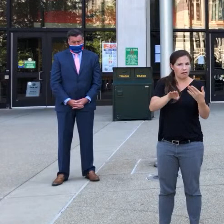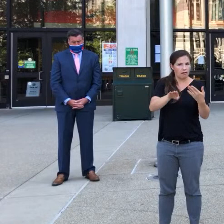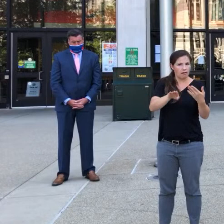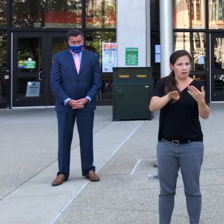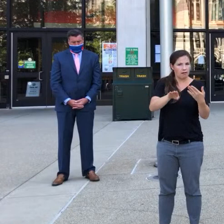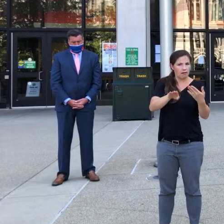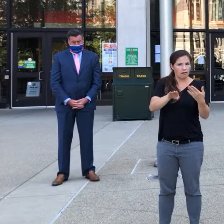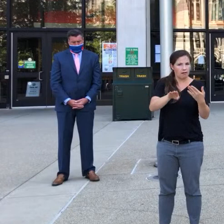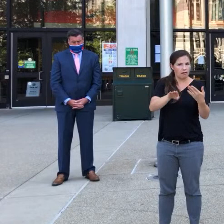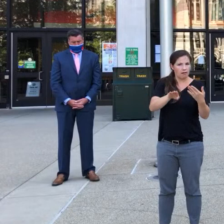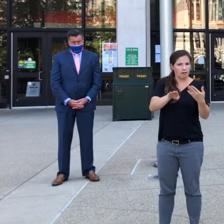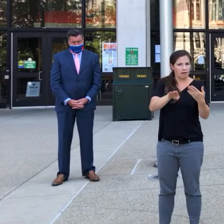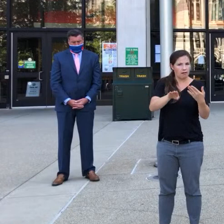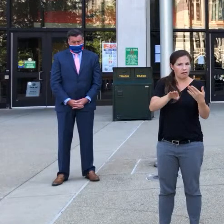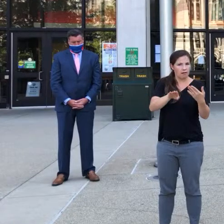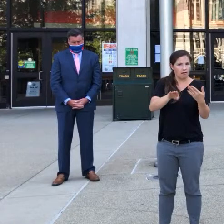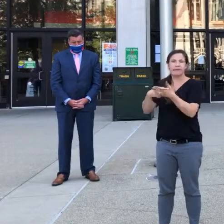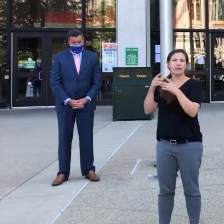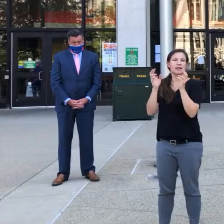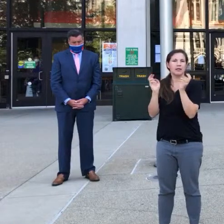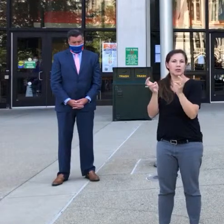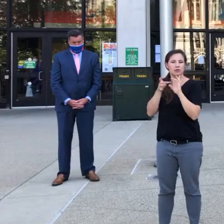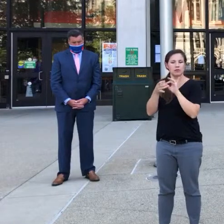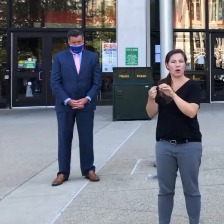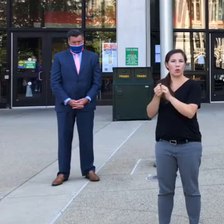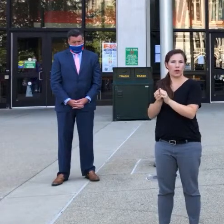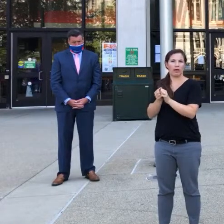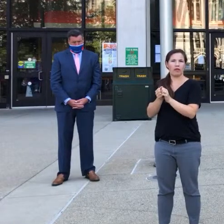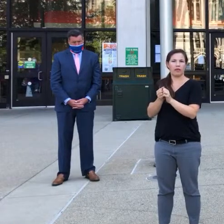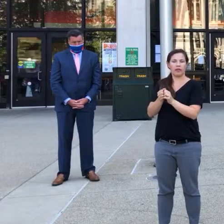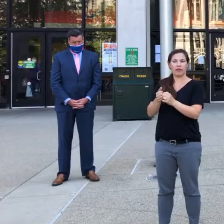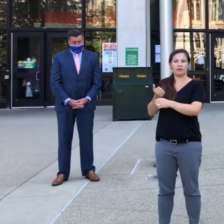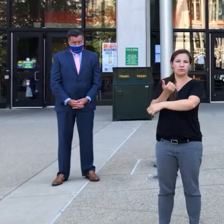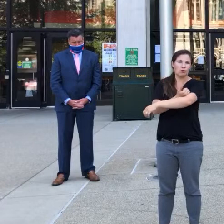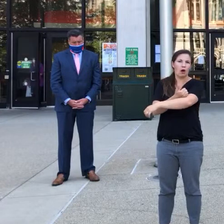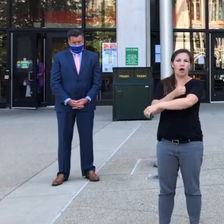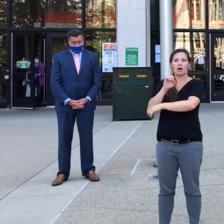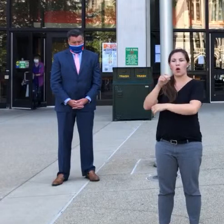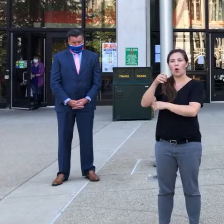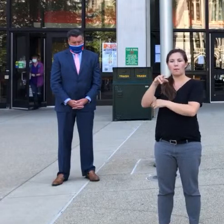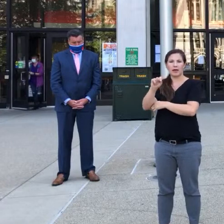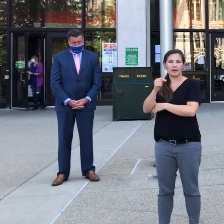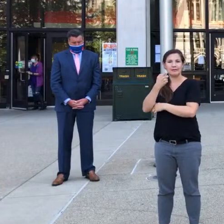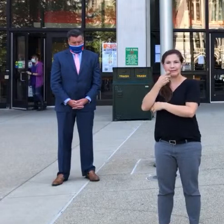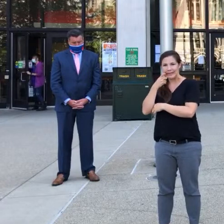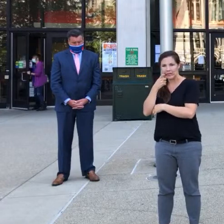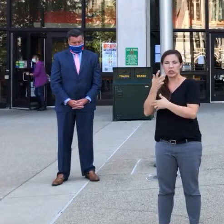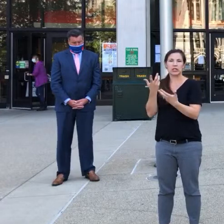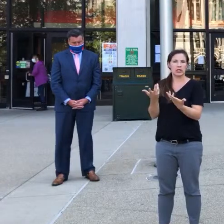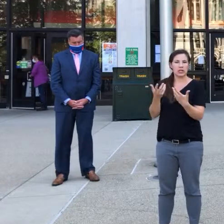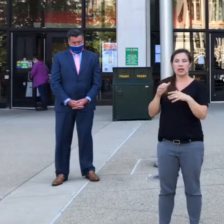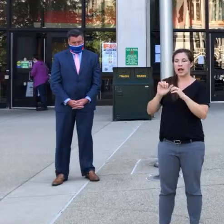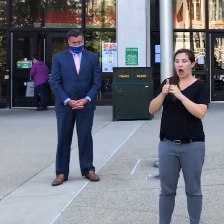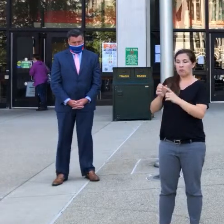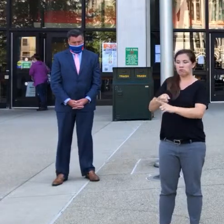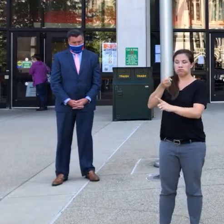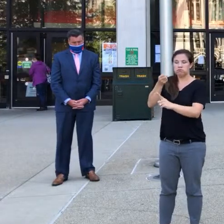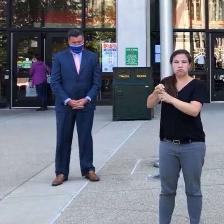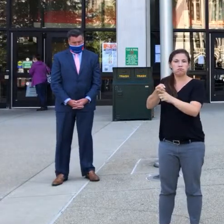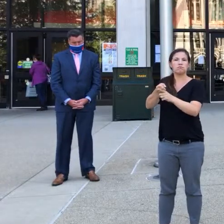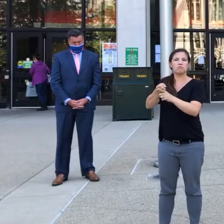same time, they're still addressing the issues associated with opiate addiction and the impact that addiction,